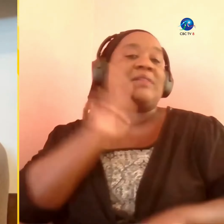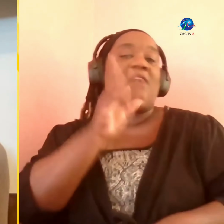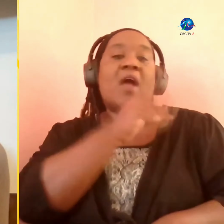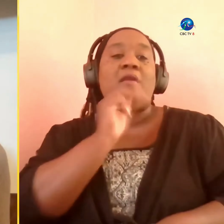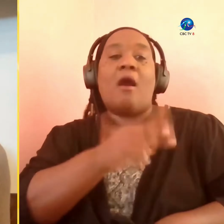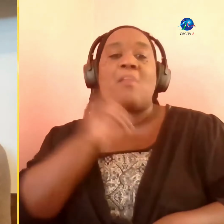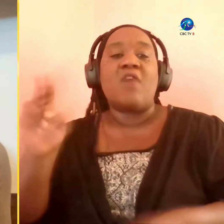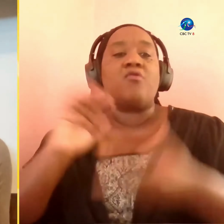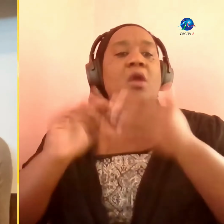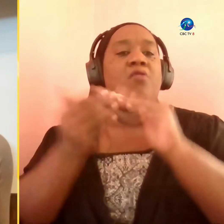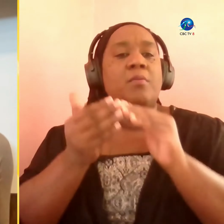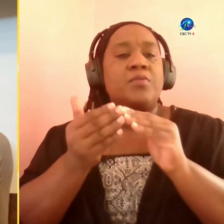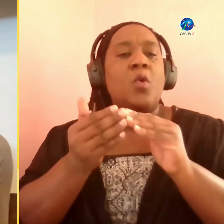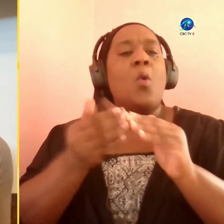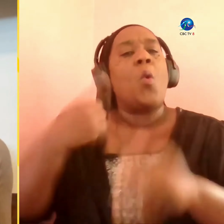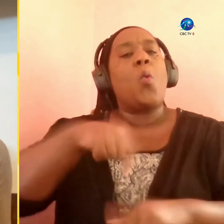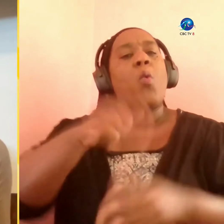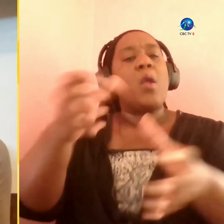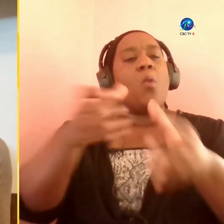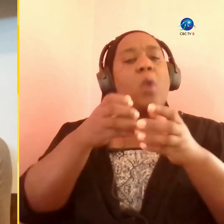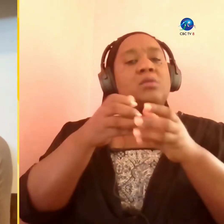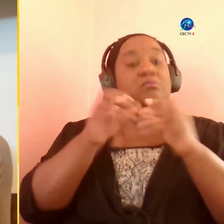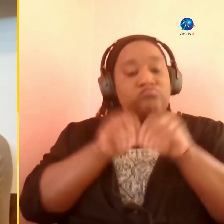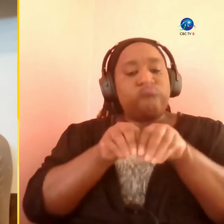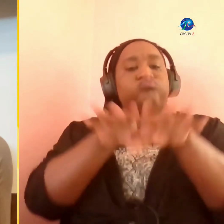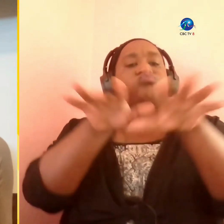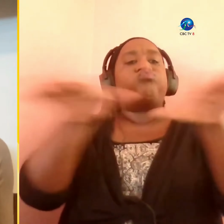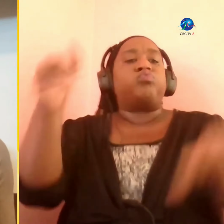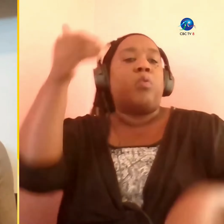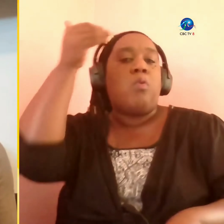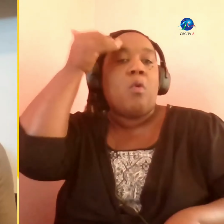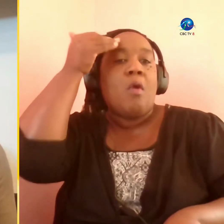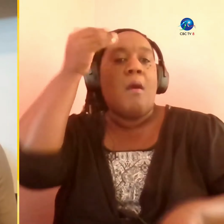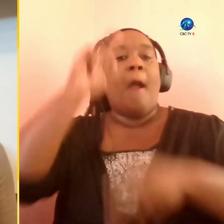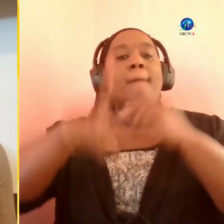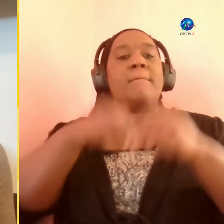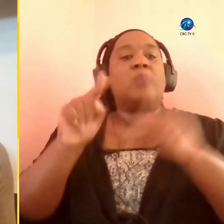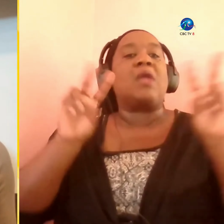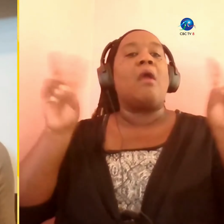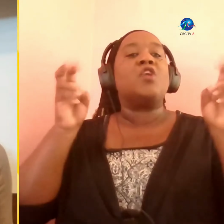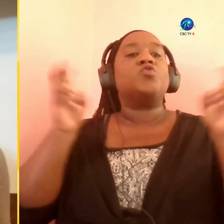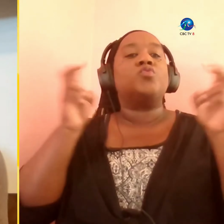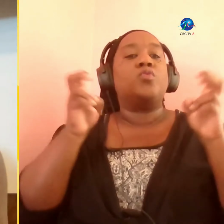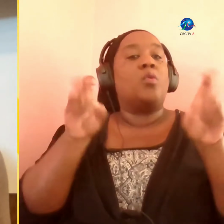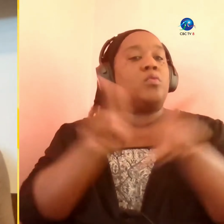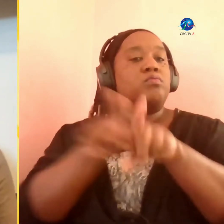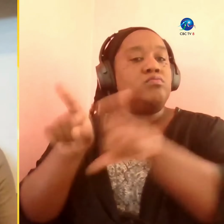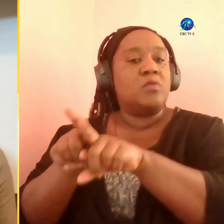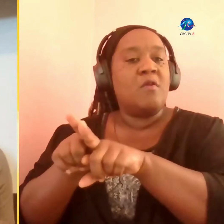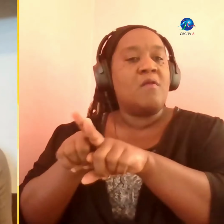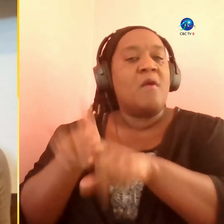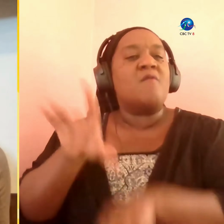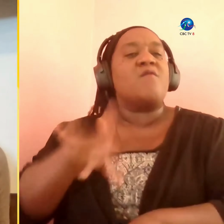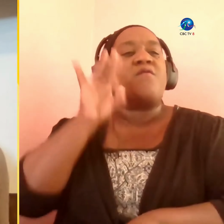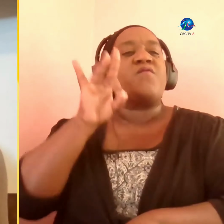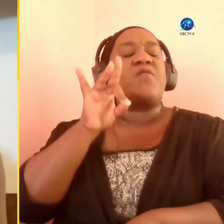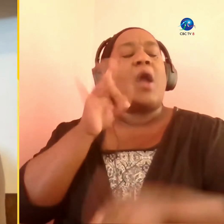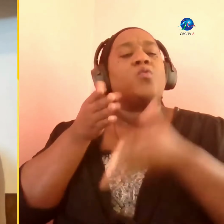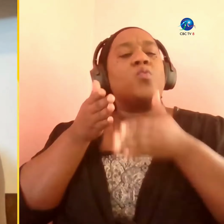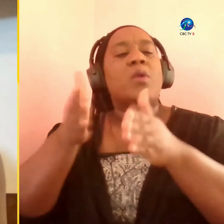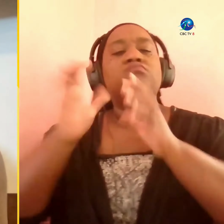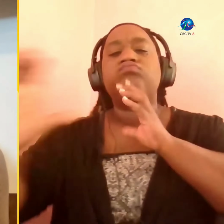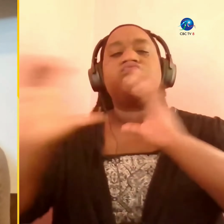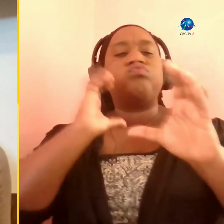Pearson, we want to definitely spread awareness of this issue as well. Just to find ways to communicate. We're always doing